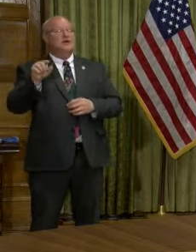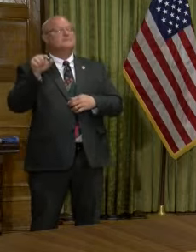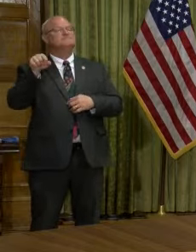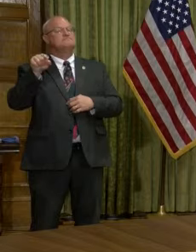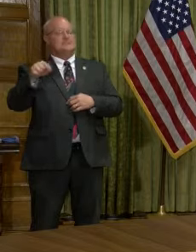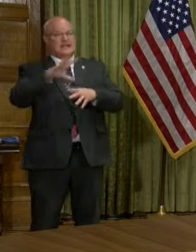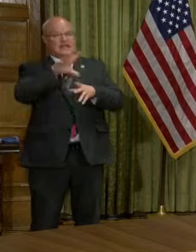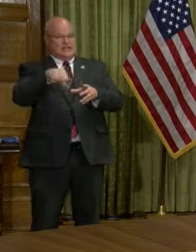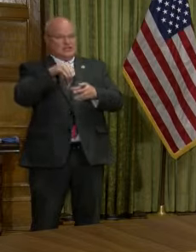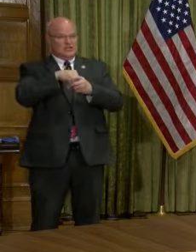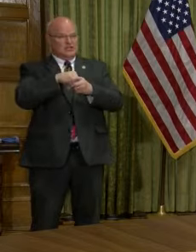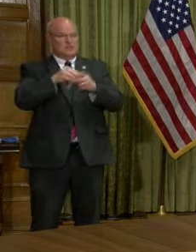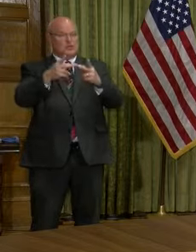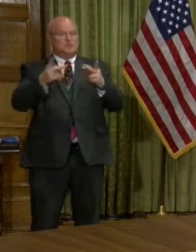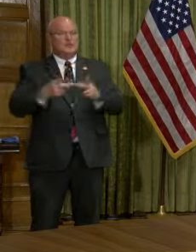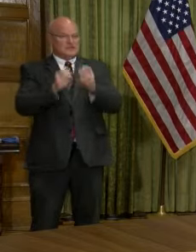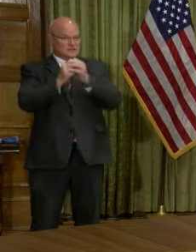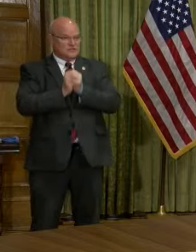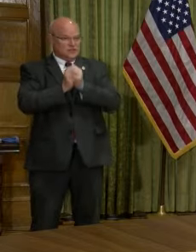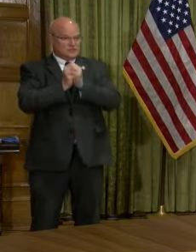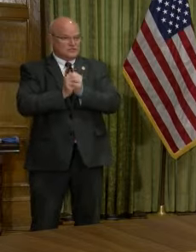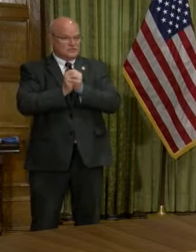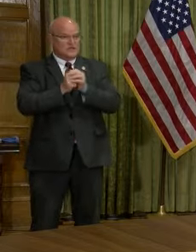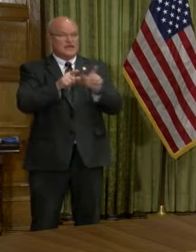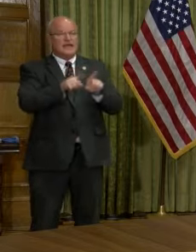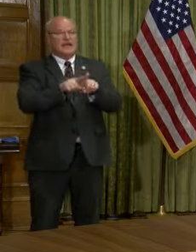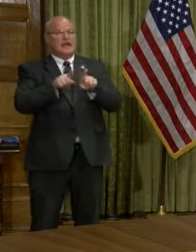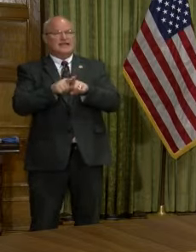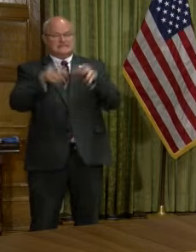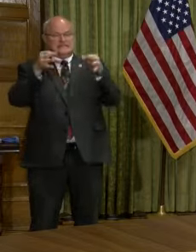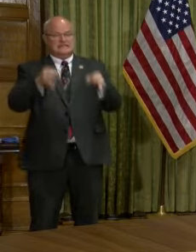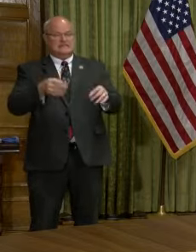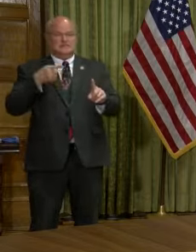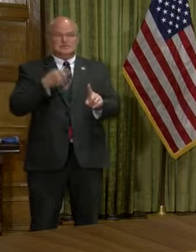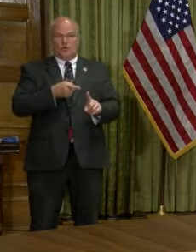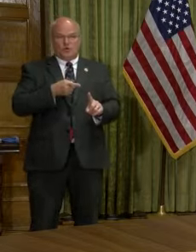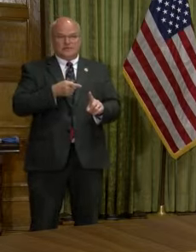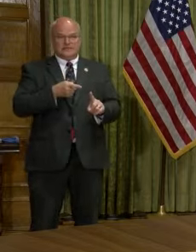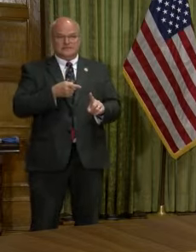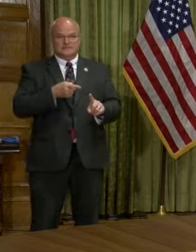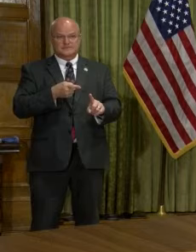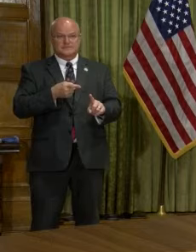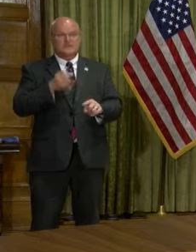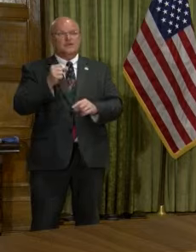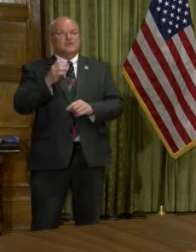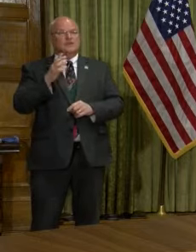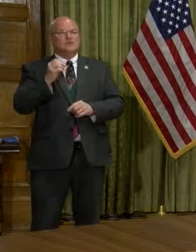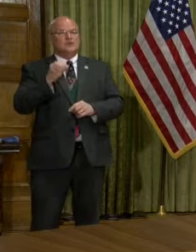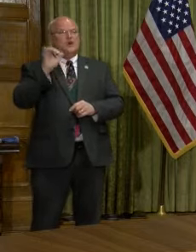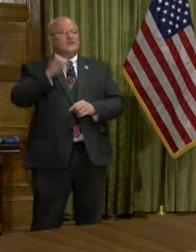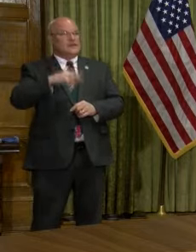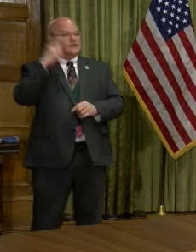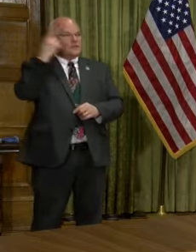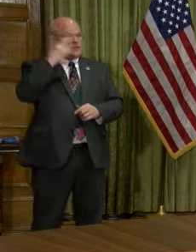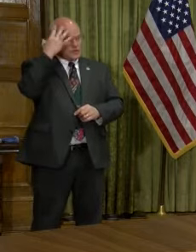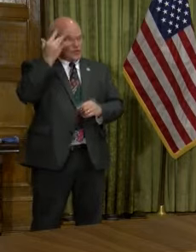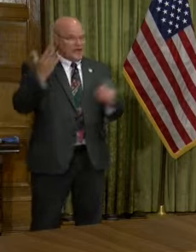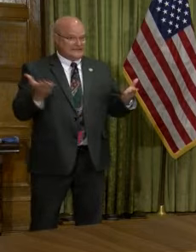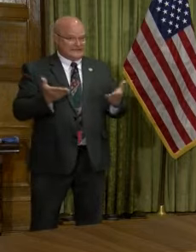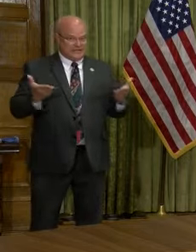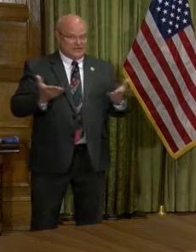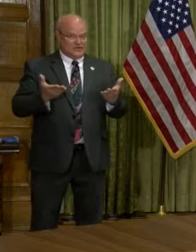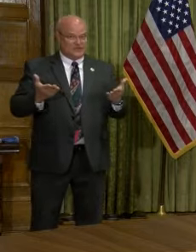did include places of worship as a decision point there. And so that's the reason it's